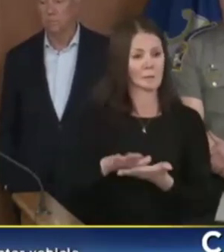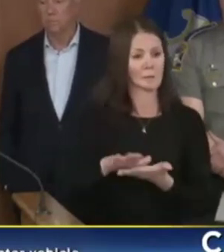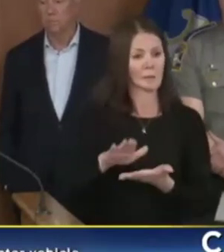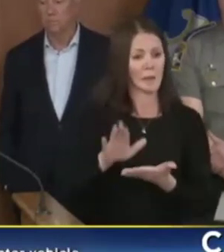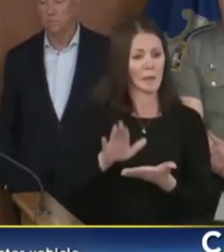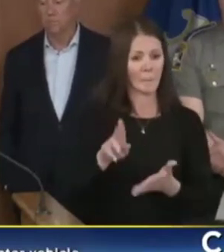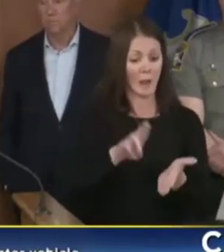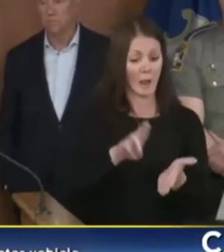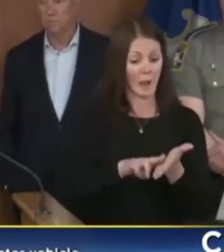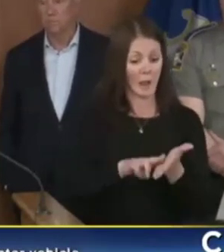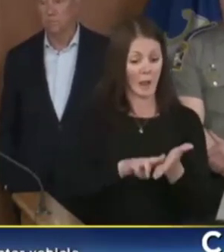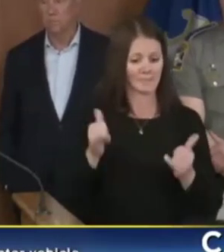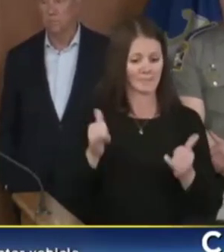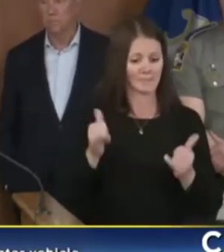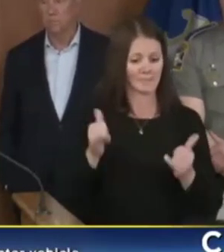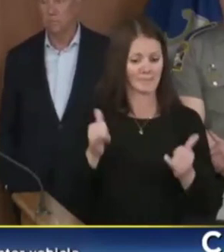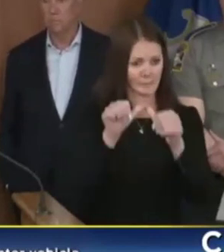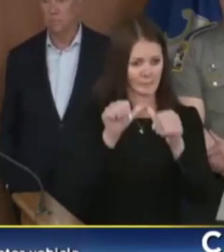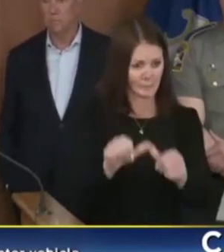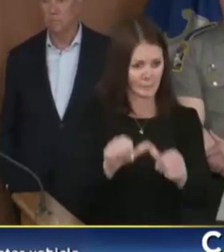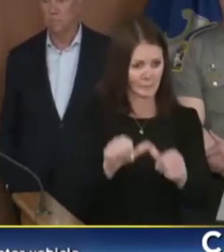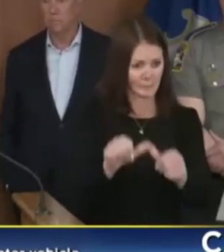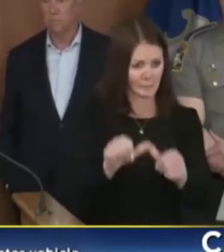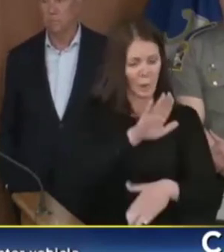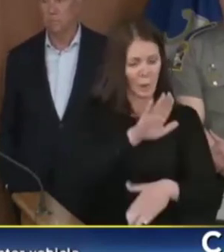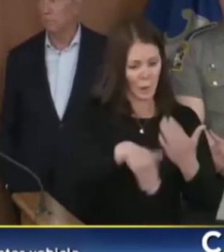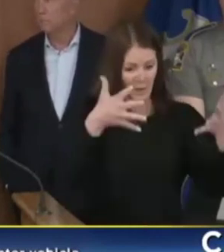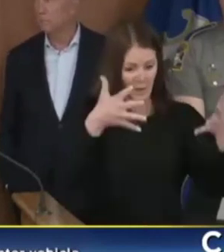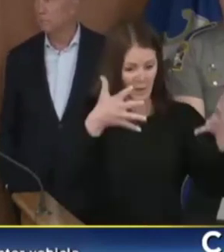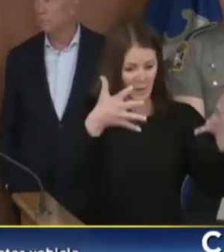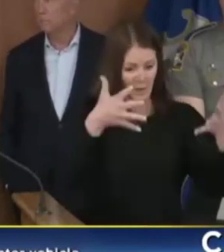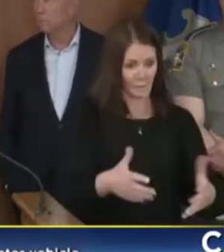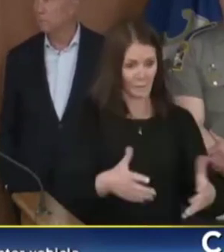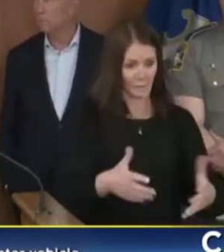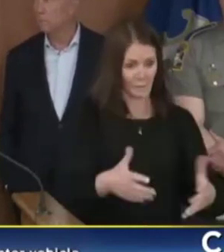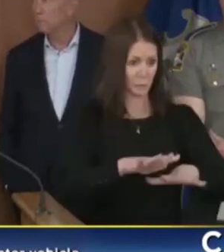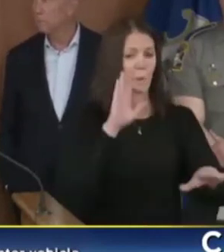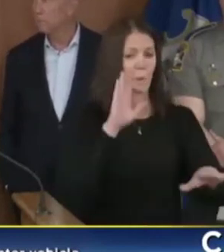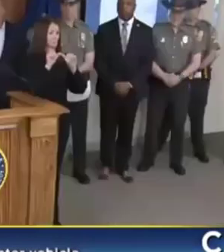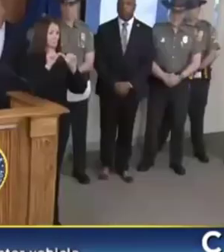any gasoline that remains. And the DEEP ERU team expects to remain on the scene overnight. Any